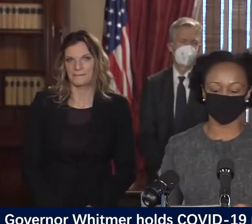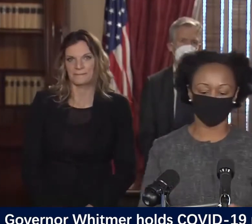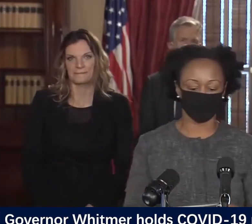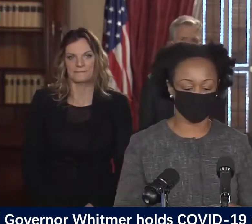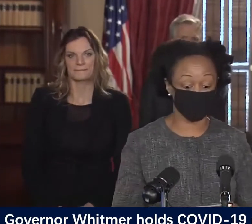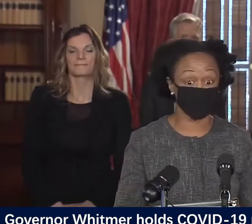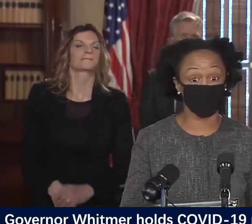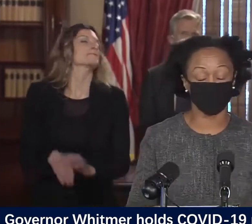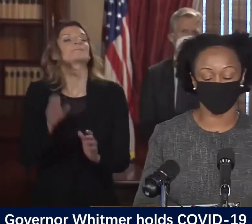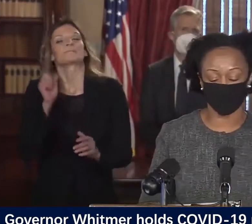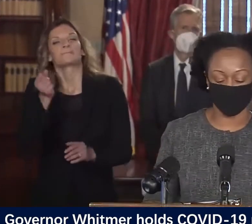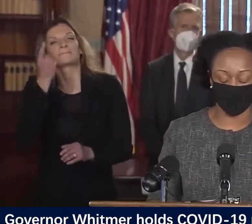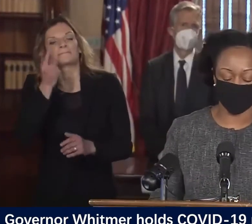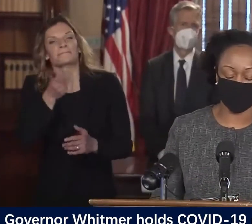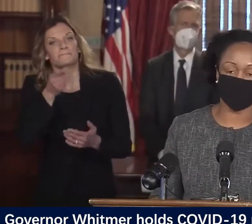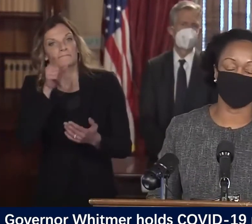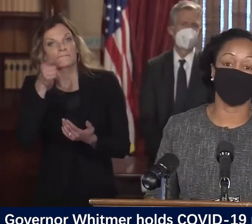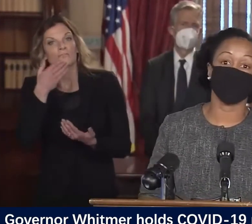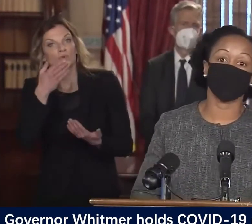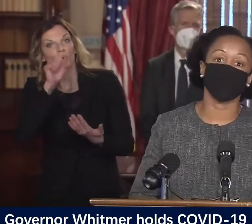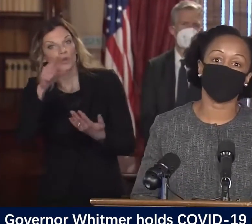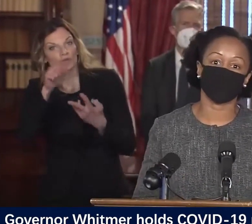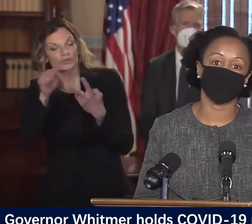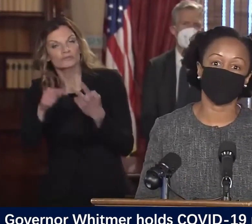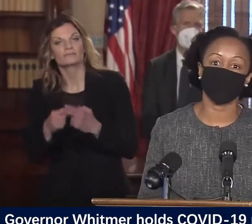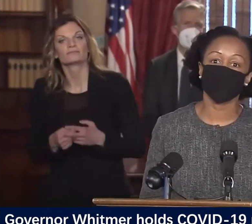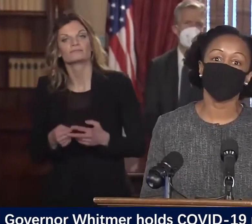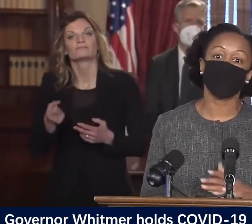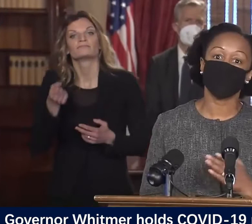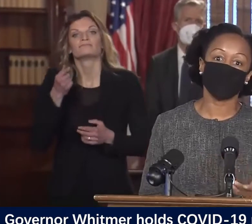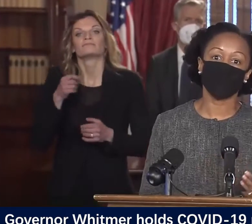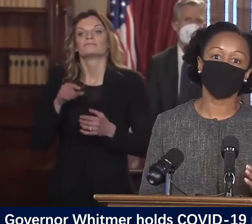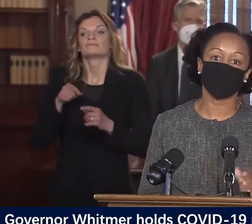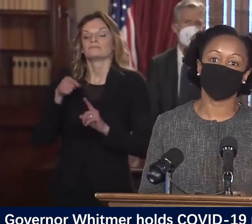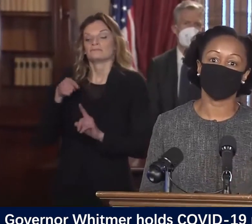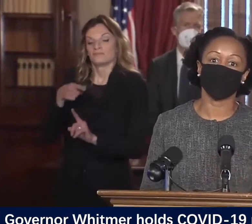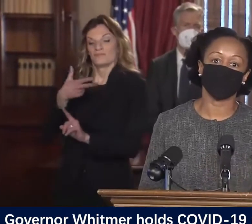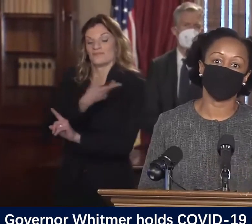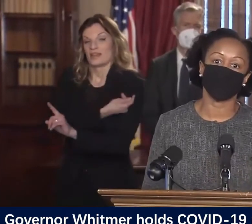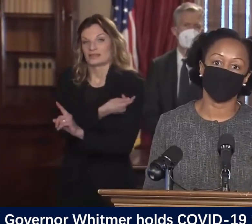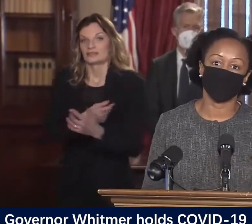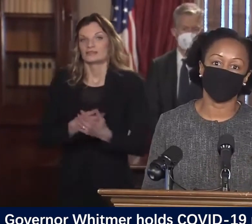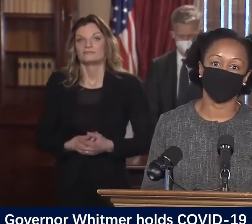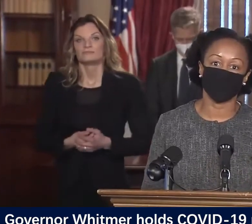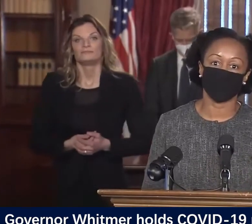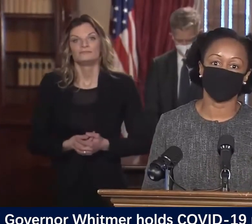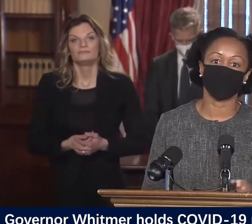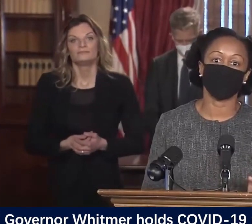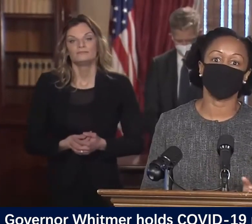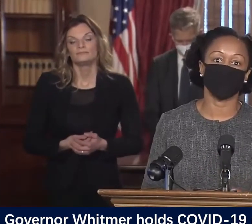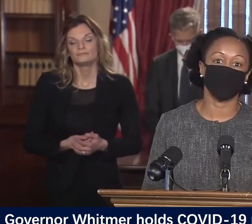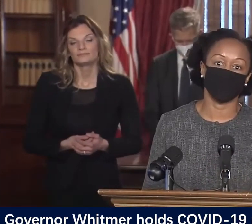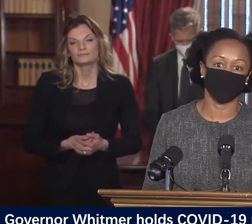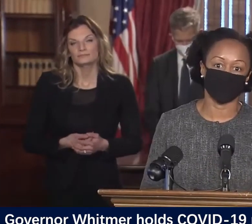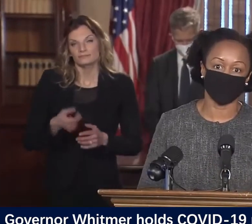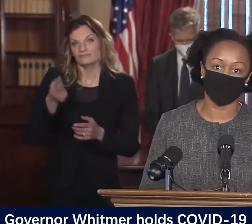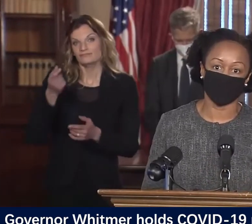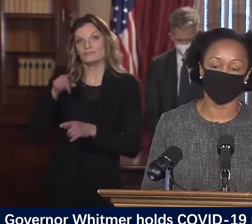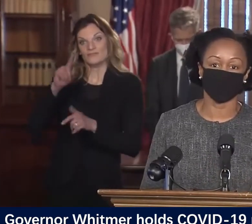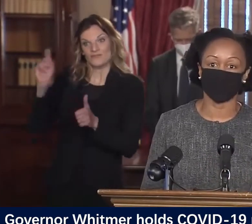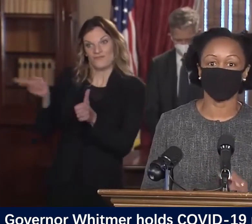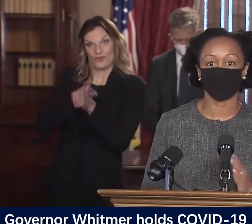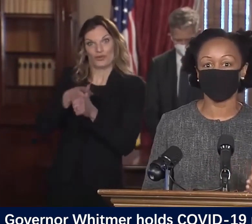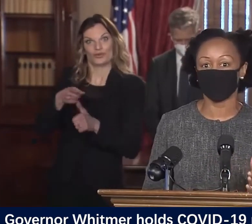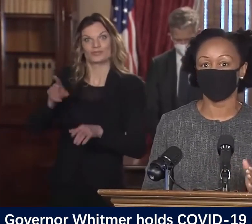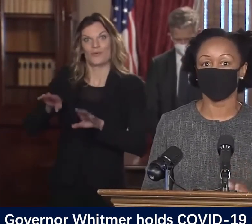All right, so both good questions. So for the vaccine, what we know is that in the very beginning, we will have a very limited